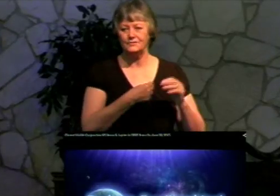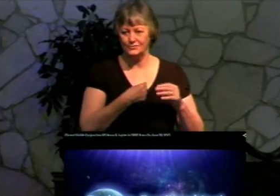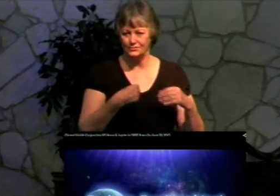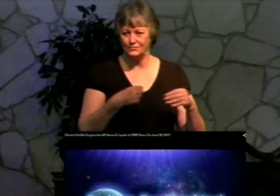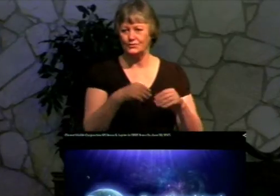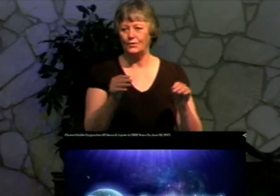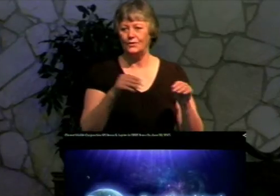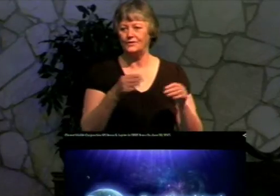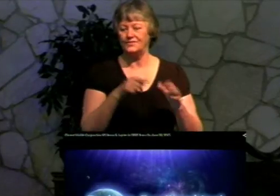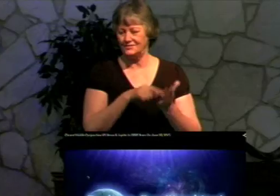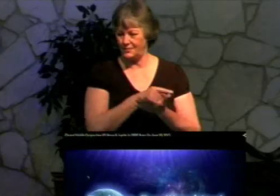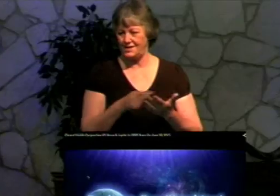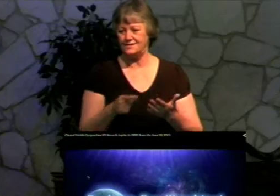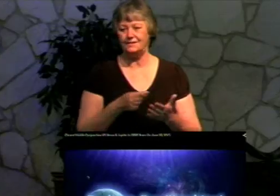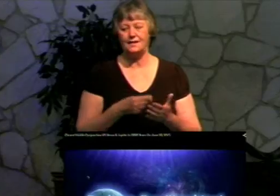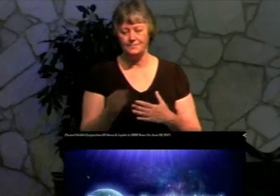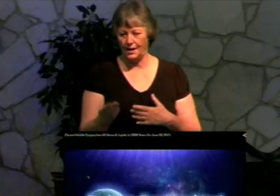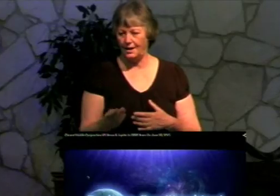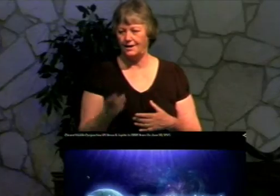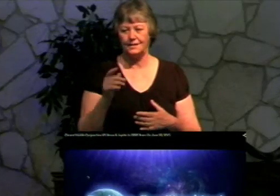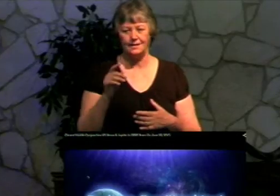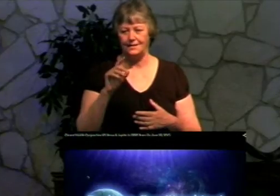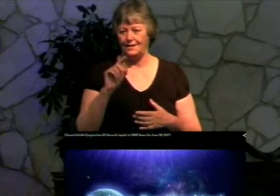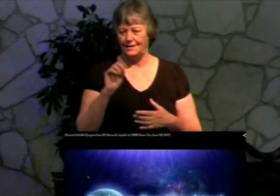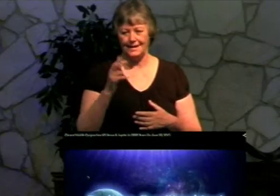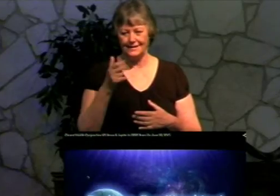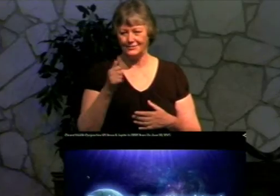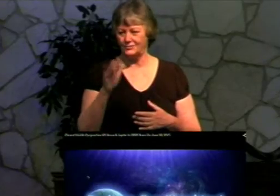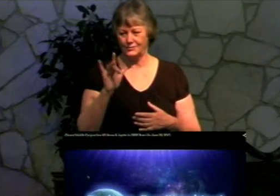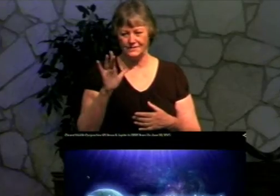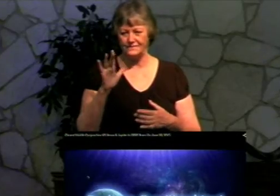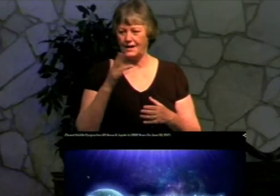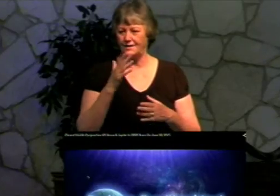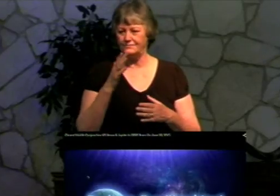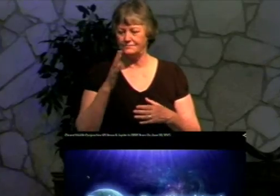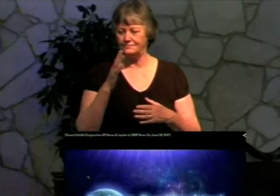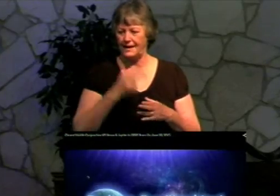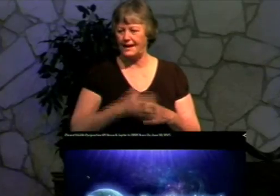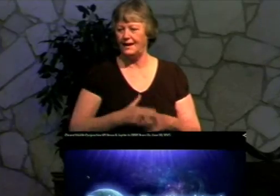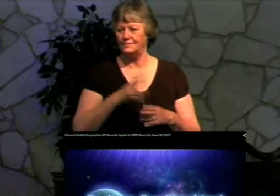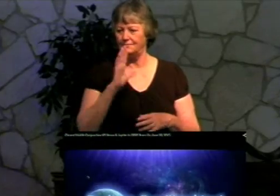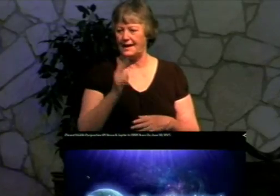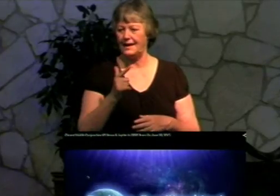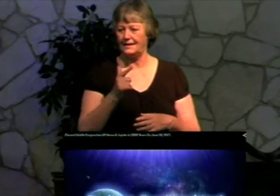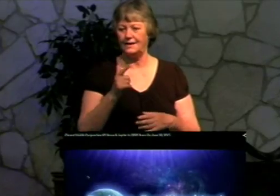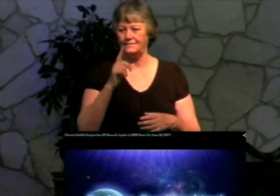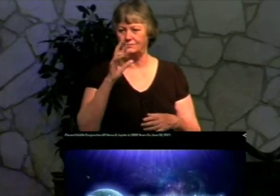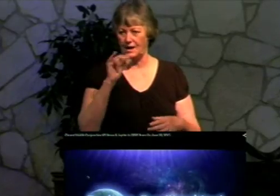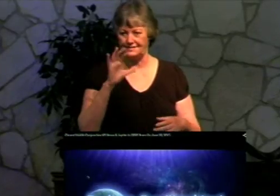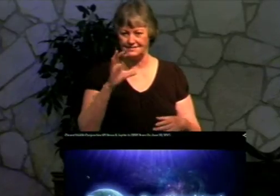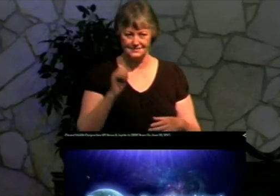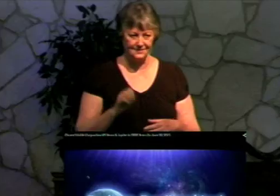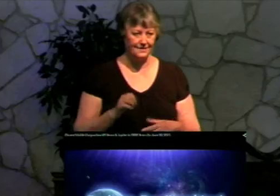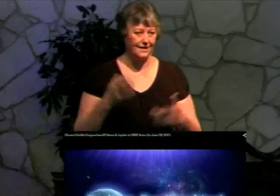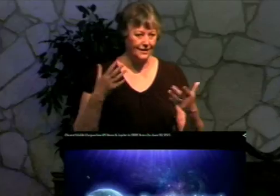the store this week and I bought an extra 25-pound bag of rice. I